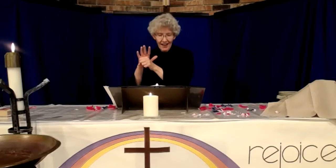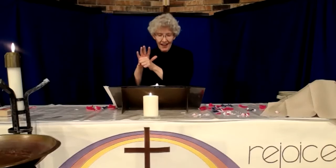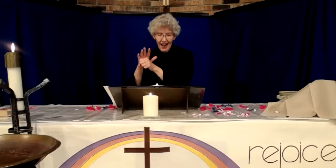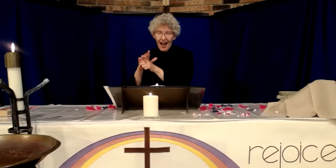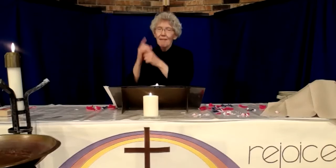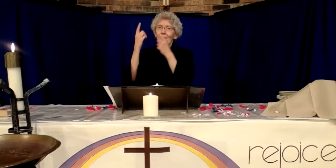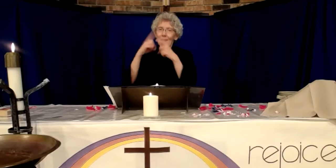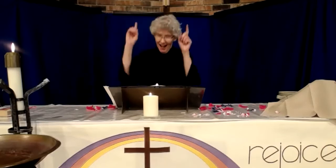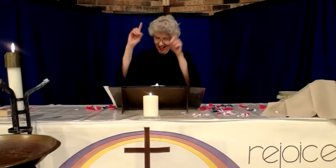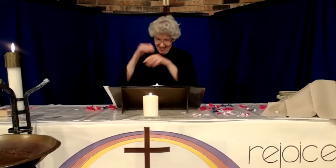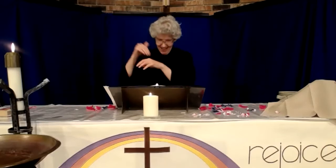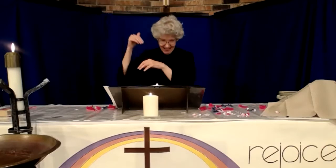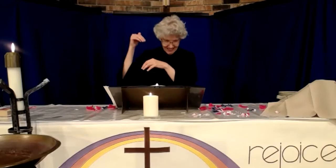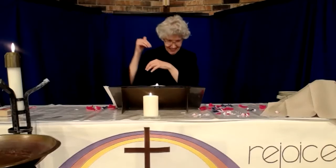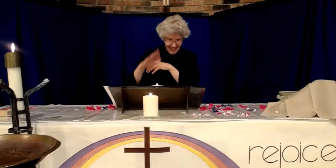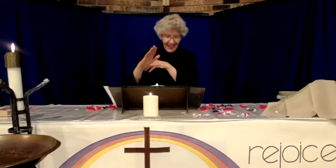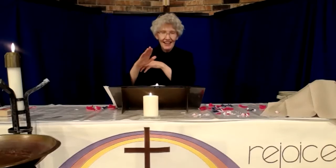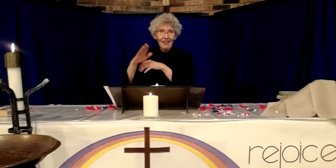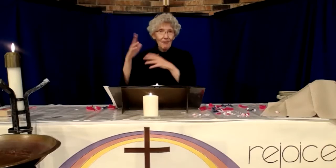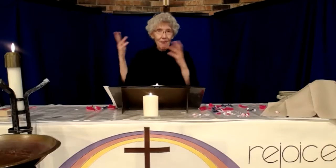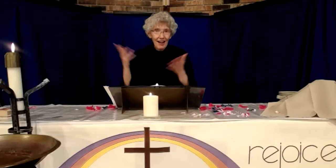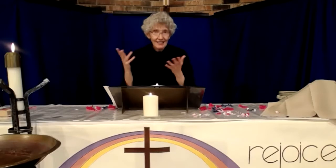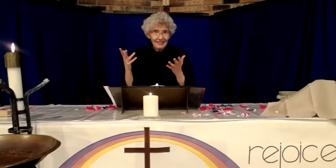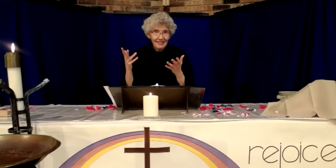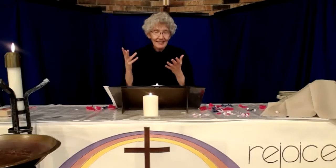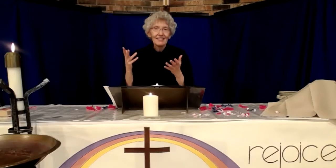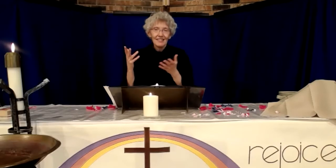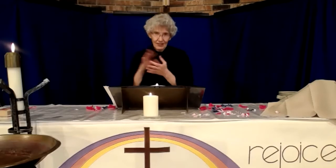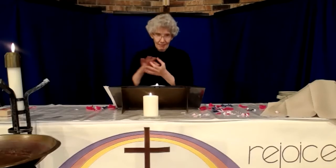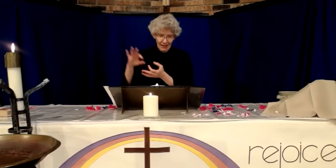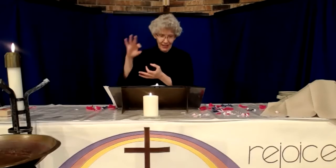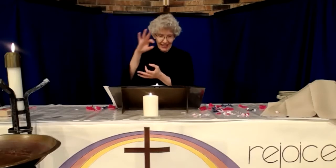And was given the Holy Spirit, just as the Creator promised.